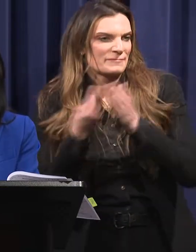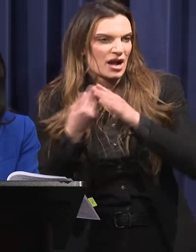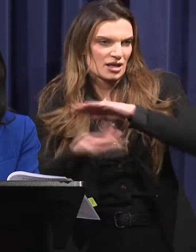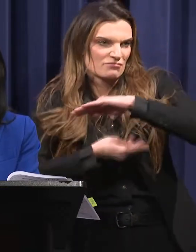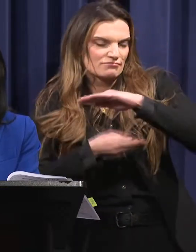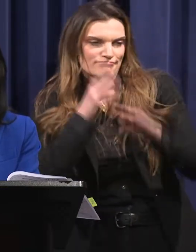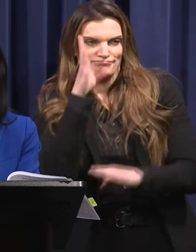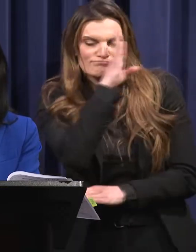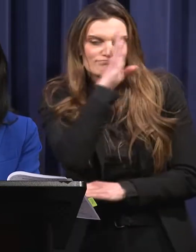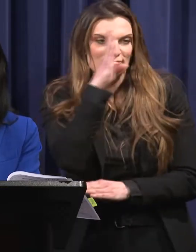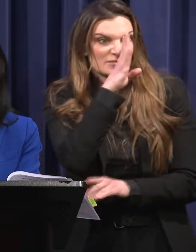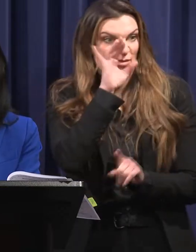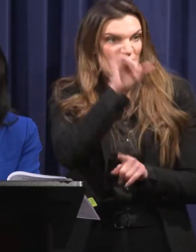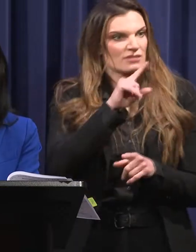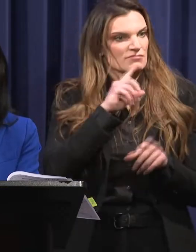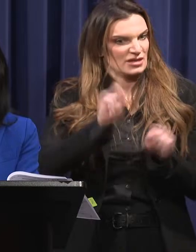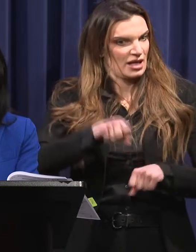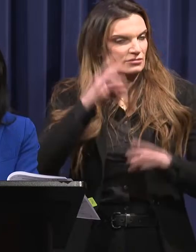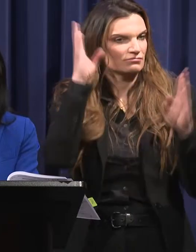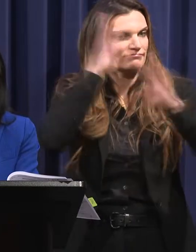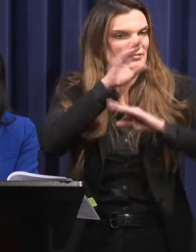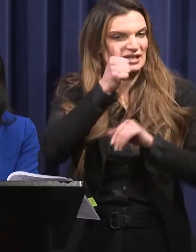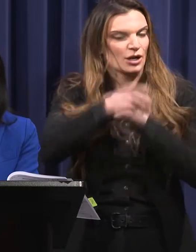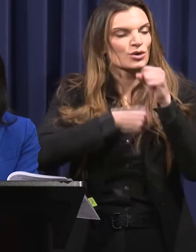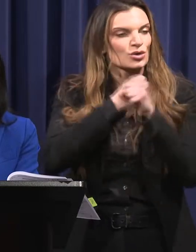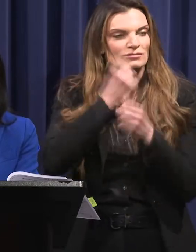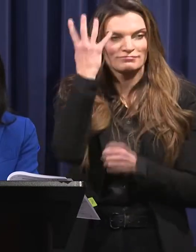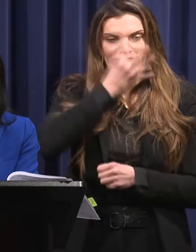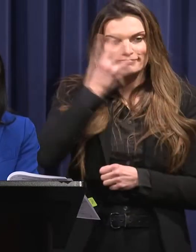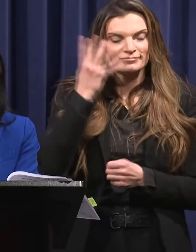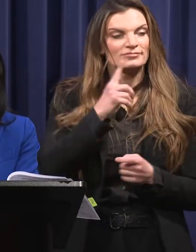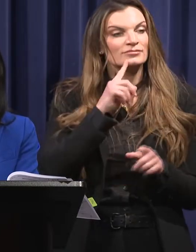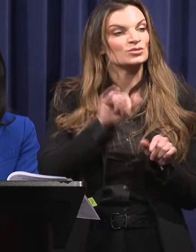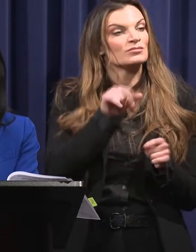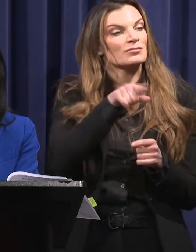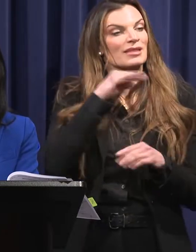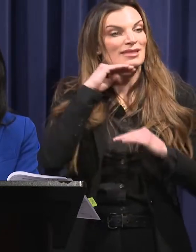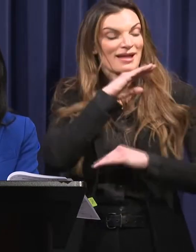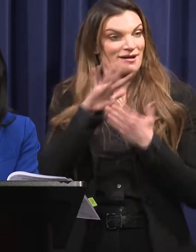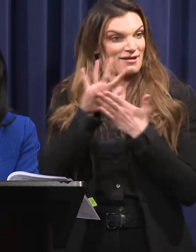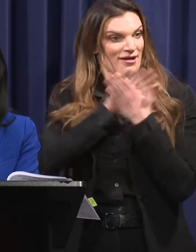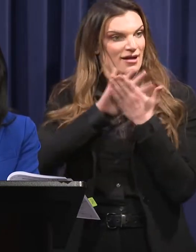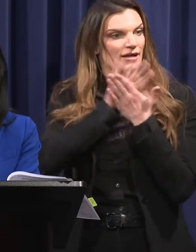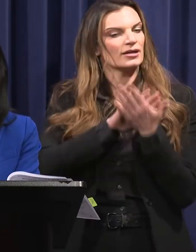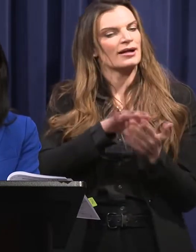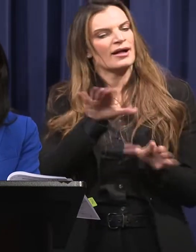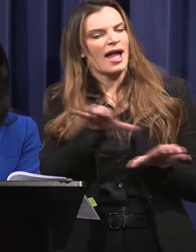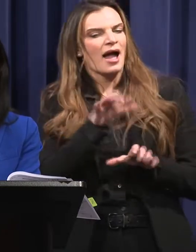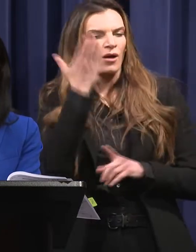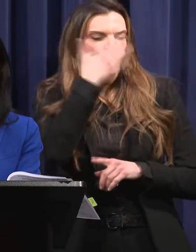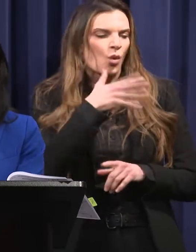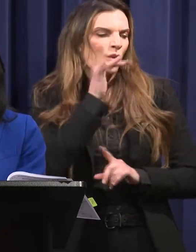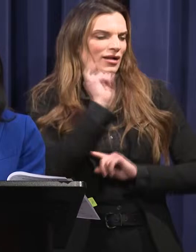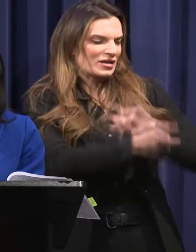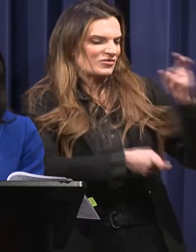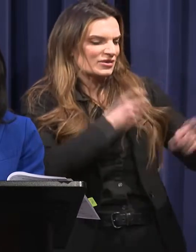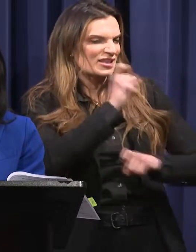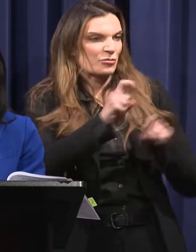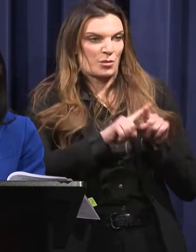felony, and 2 counts of false pretenses, 1,000 or more but less than 20,000 each, 5-year